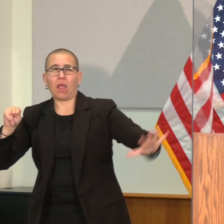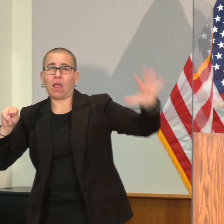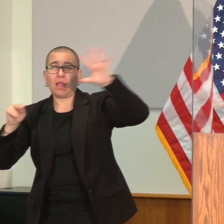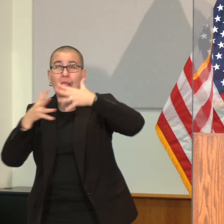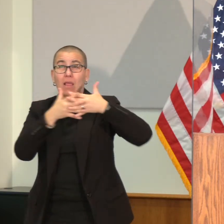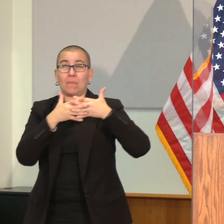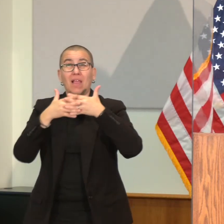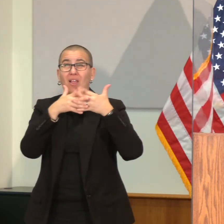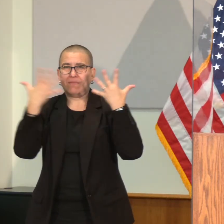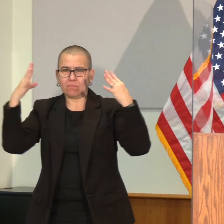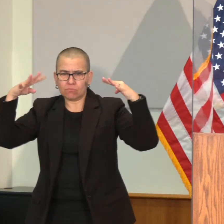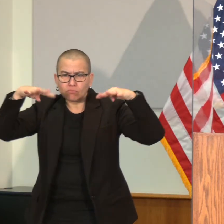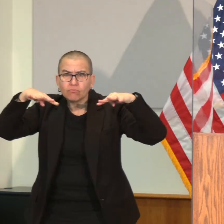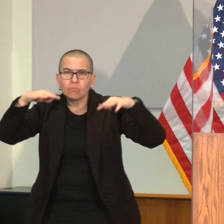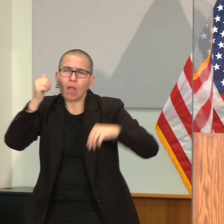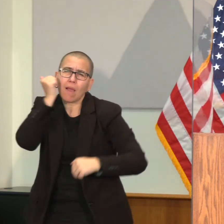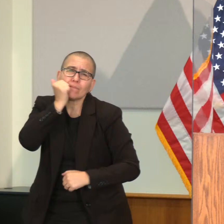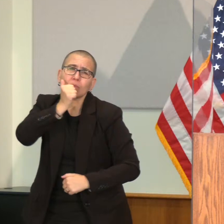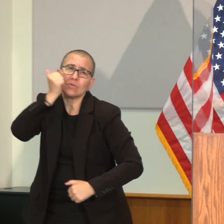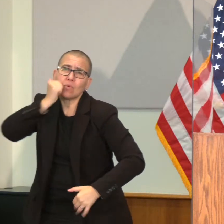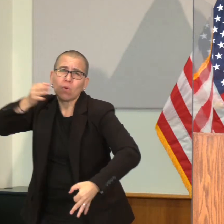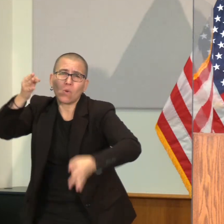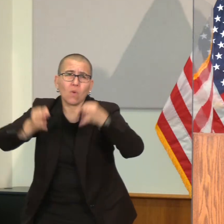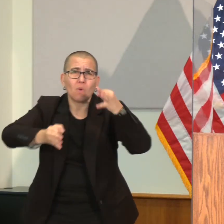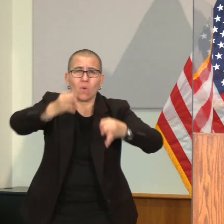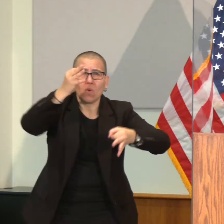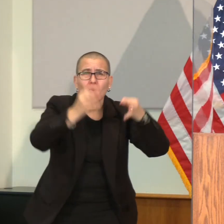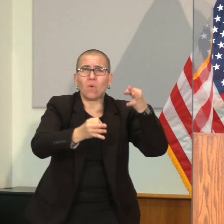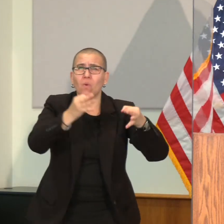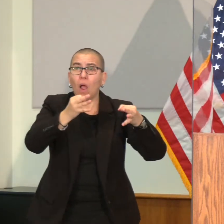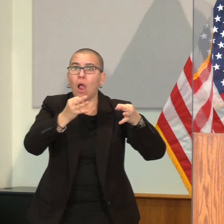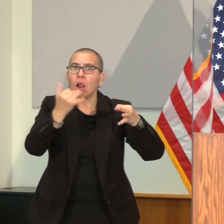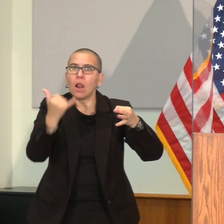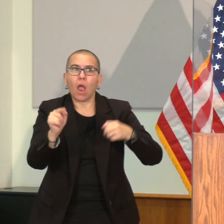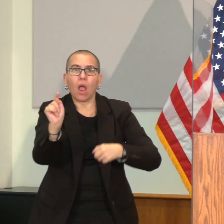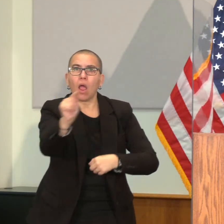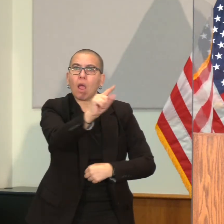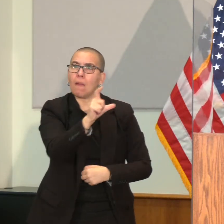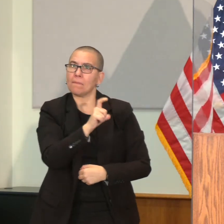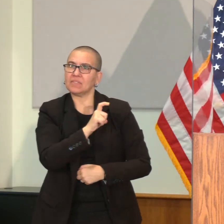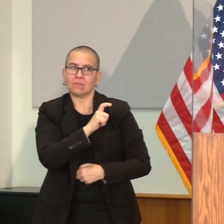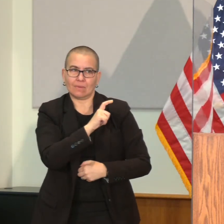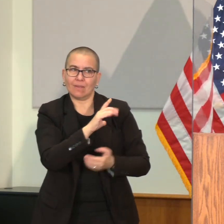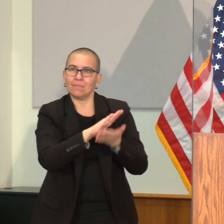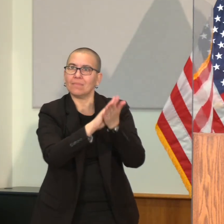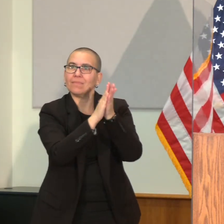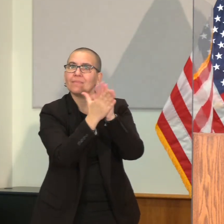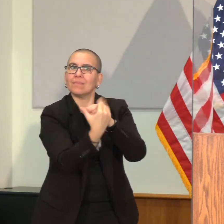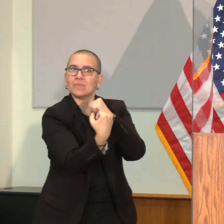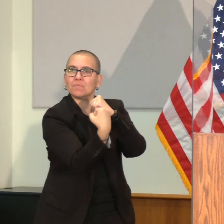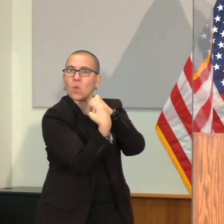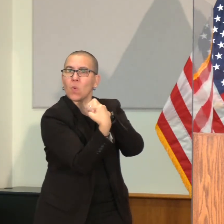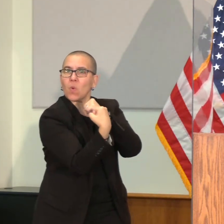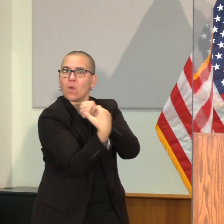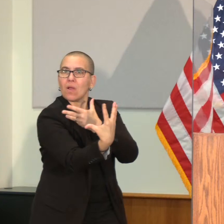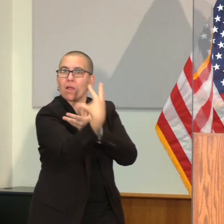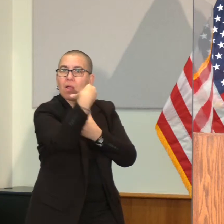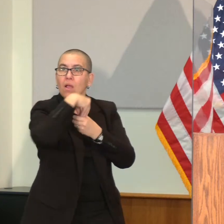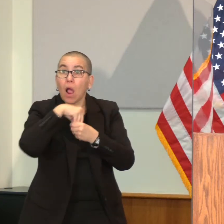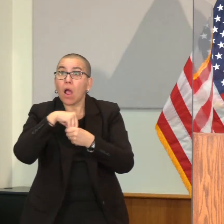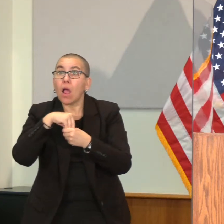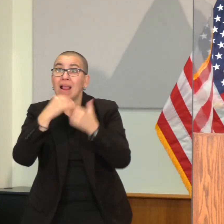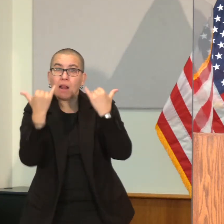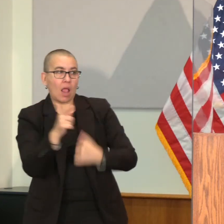being advocated by police. It's being advocated by, obviously, elected officials. It's being advocated by social